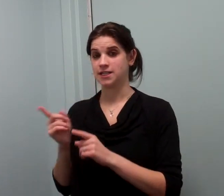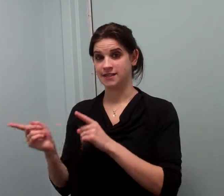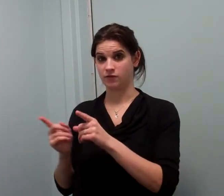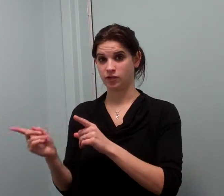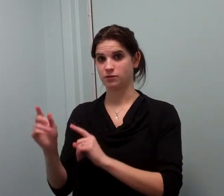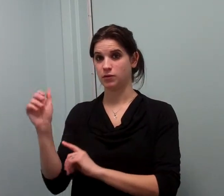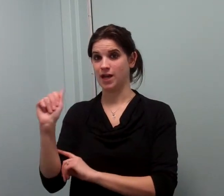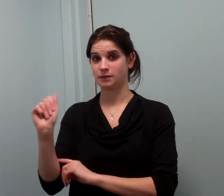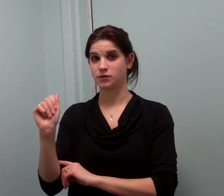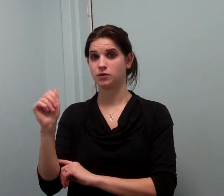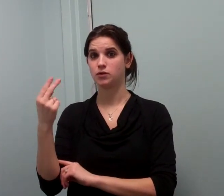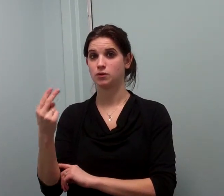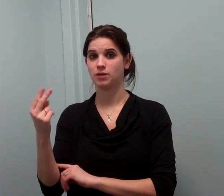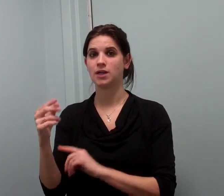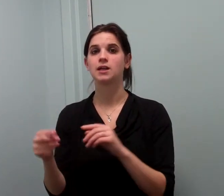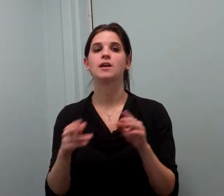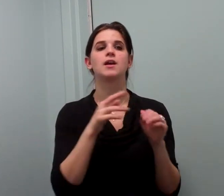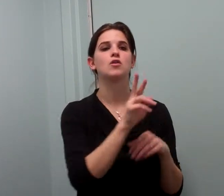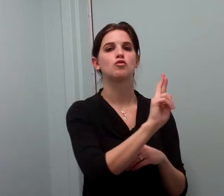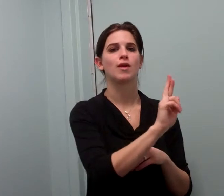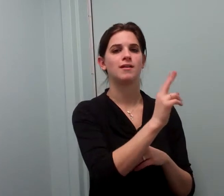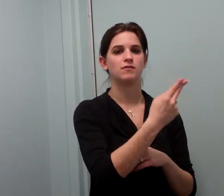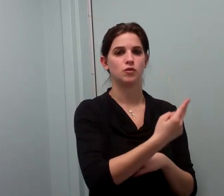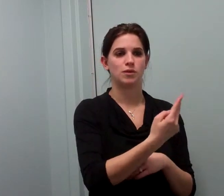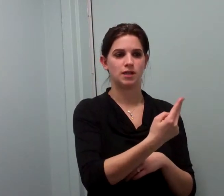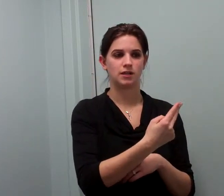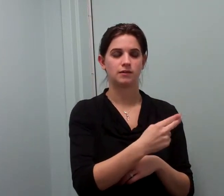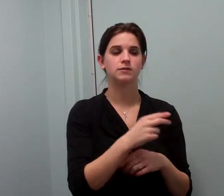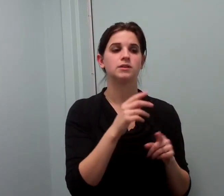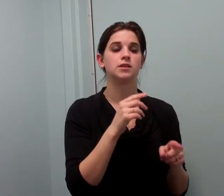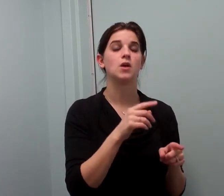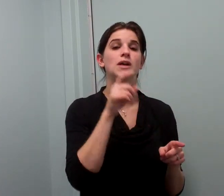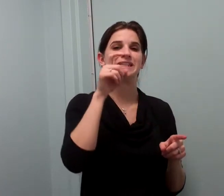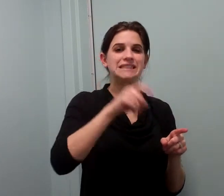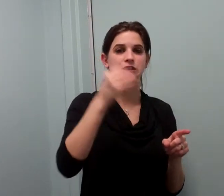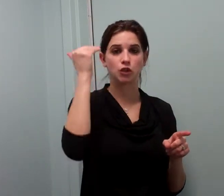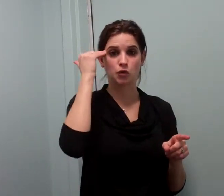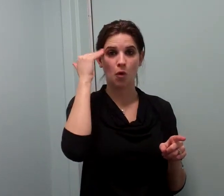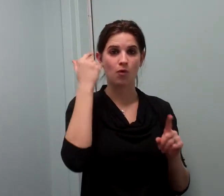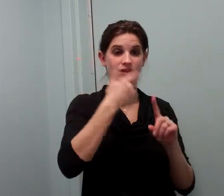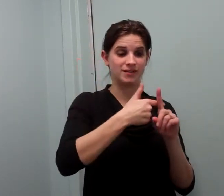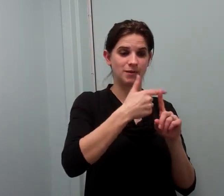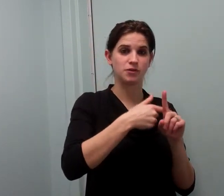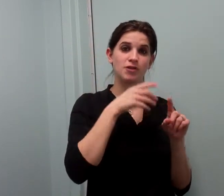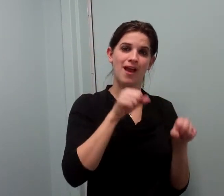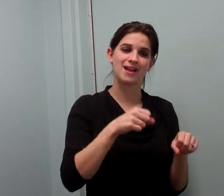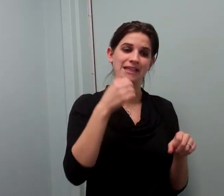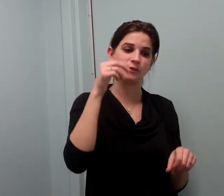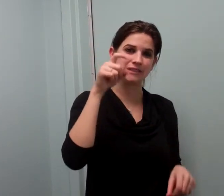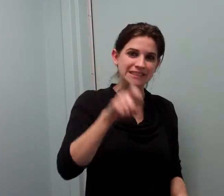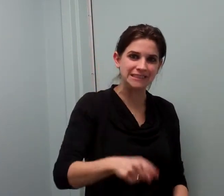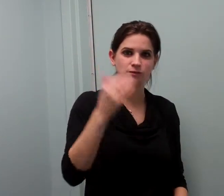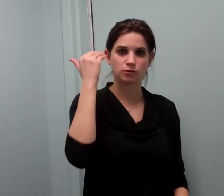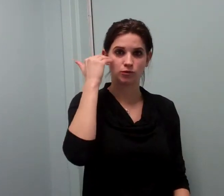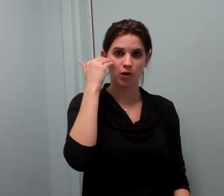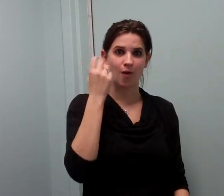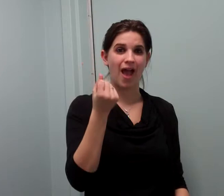To determine relative humidity, you have to know the temperature. You have to know how much moisture can actually be held